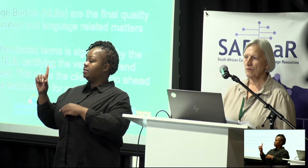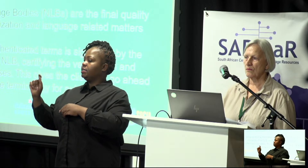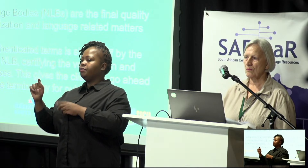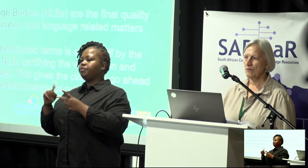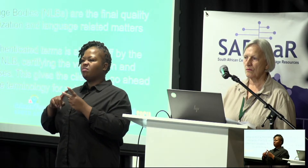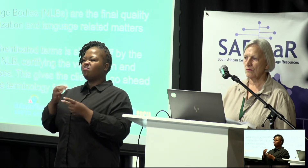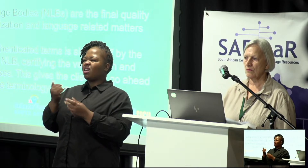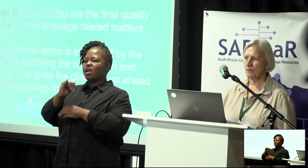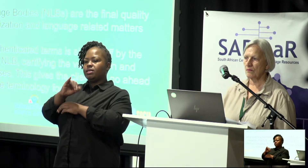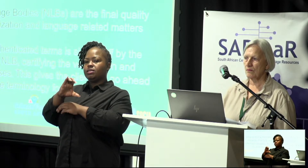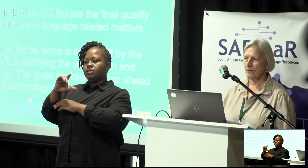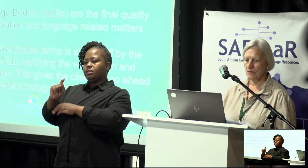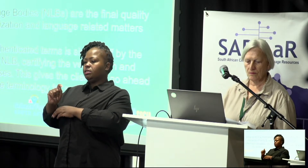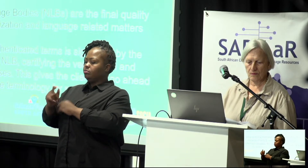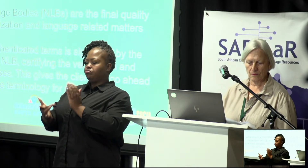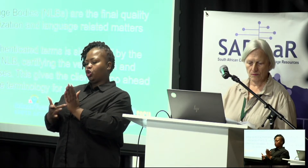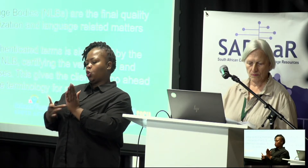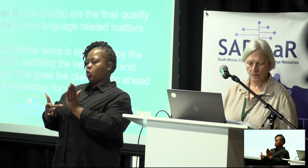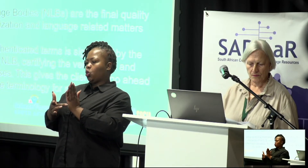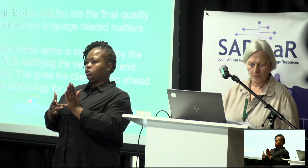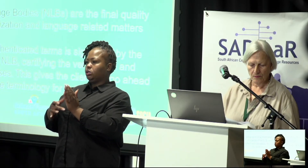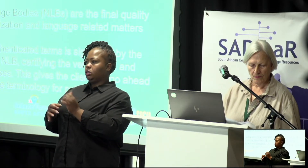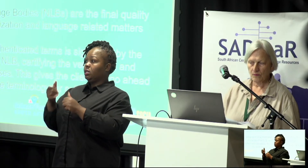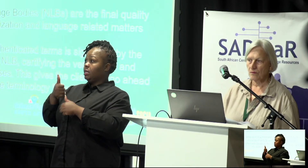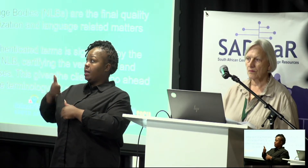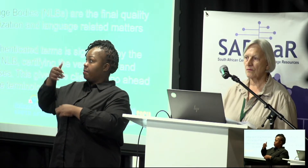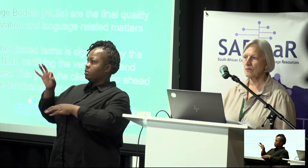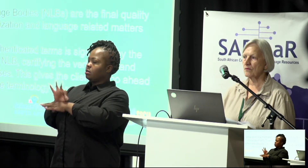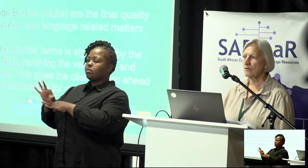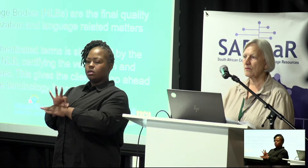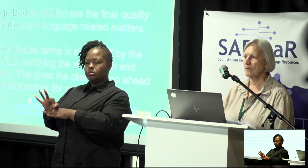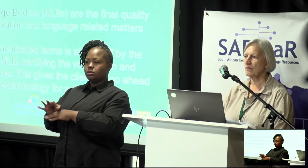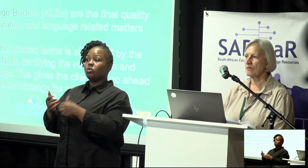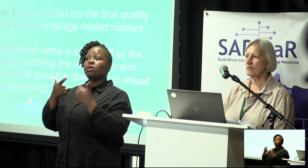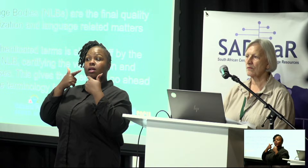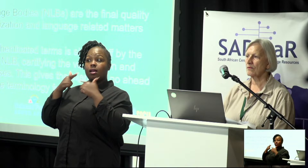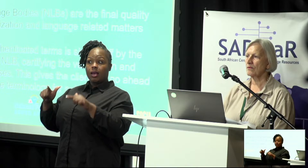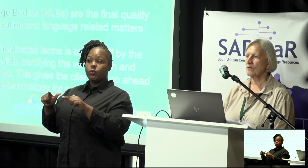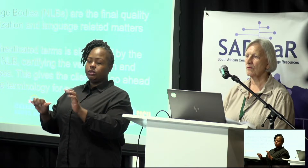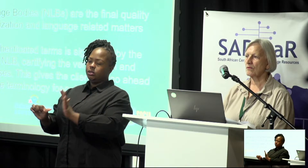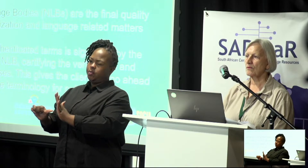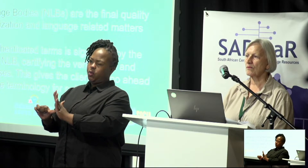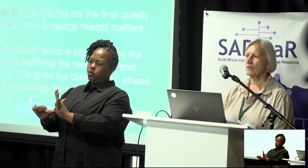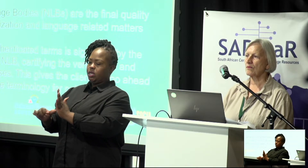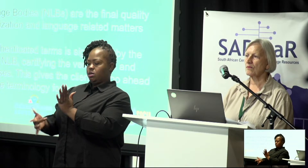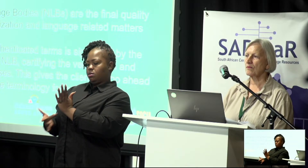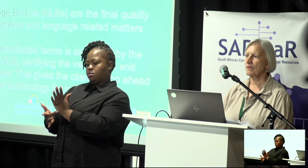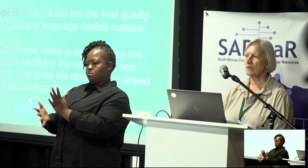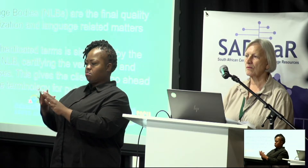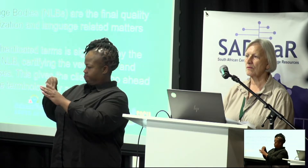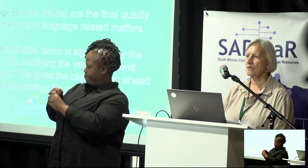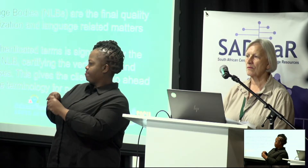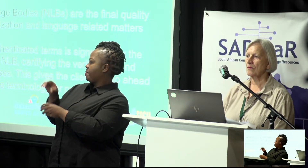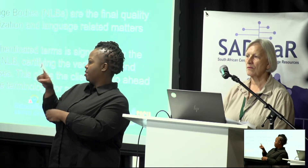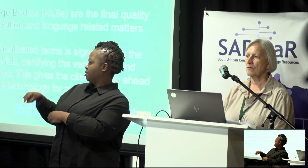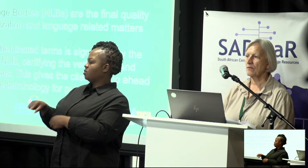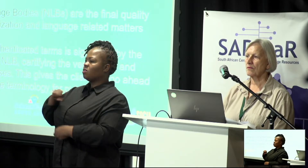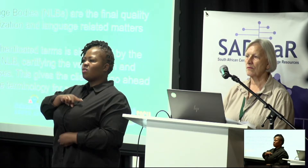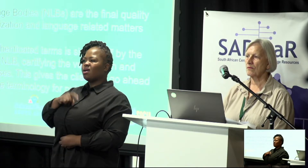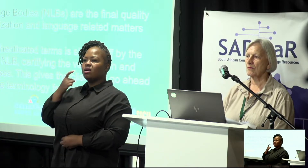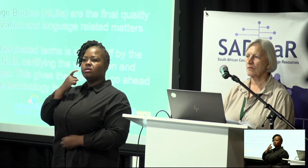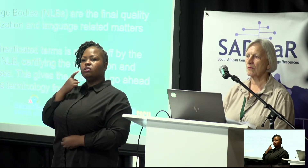Digital Economy Master Plan, language is very integral to that, ensuring that how we